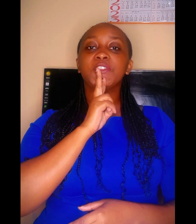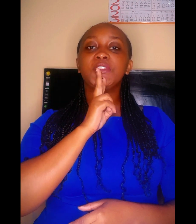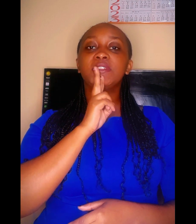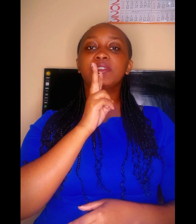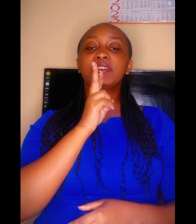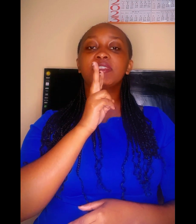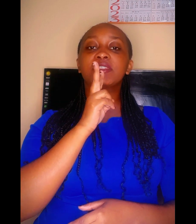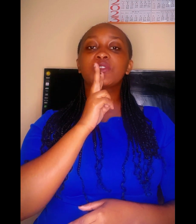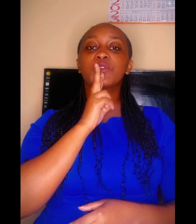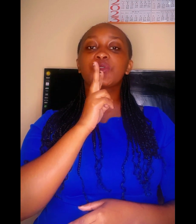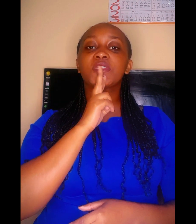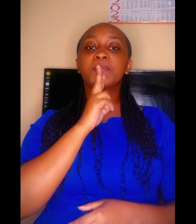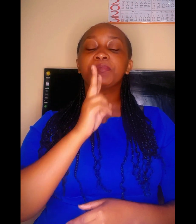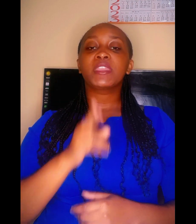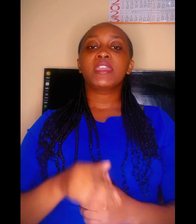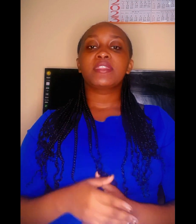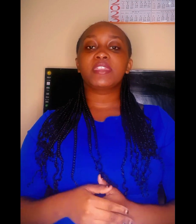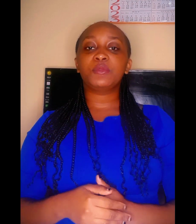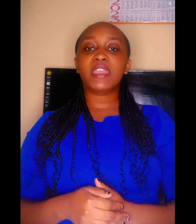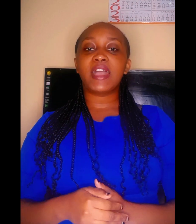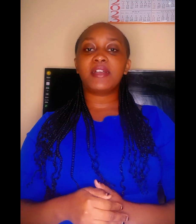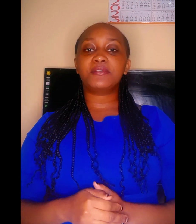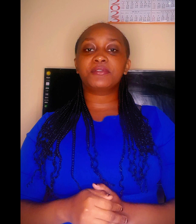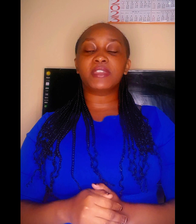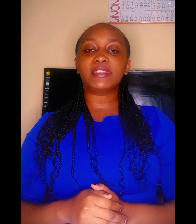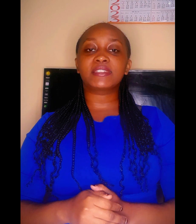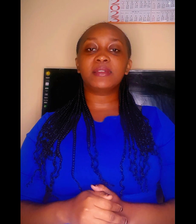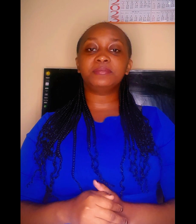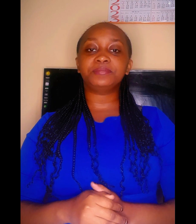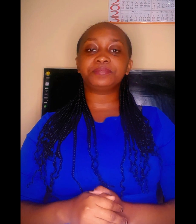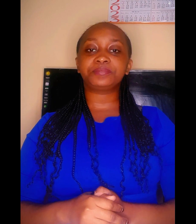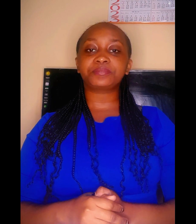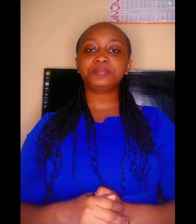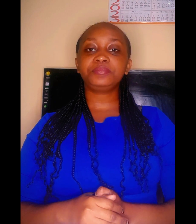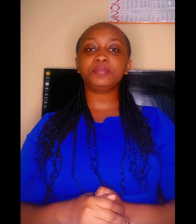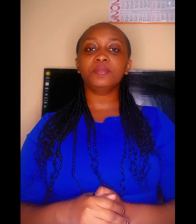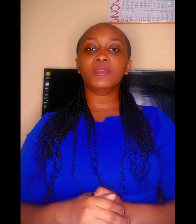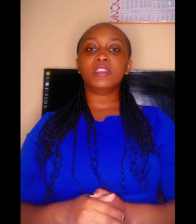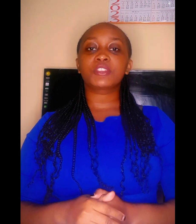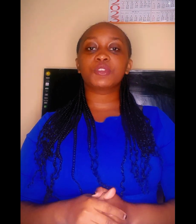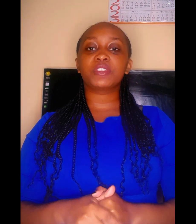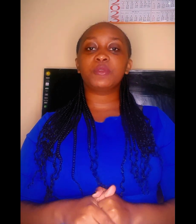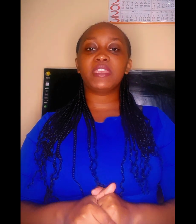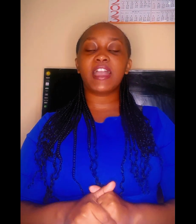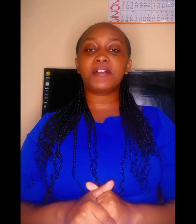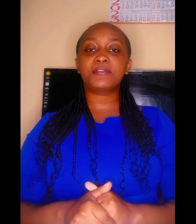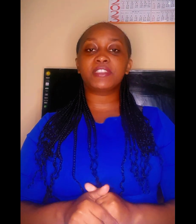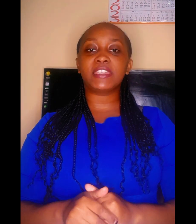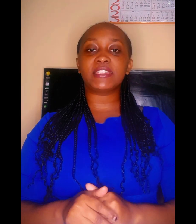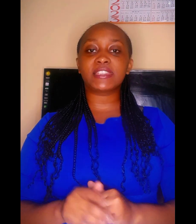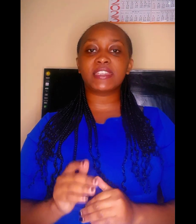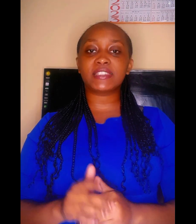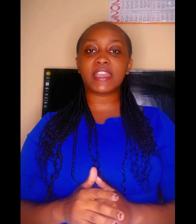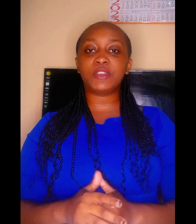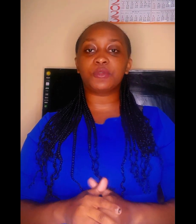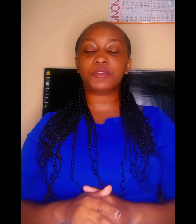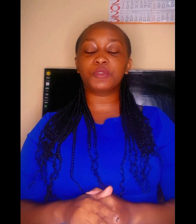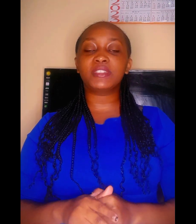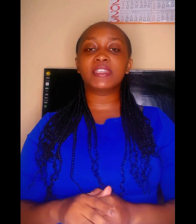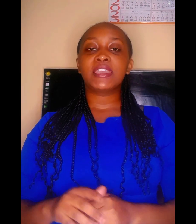chin, that is Ruth. Then we have Esther. Sorry, we have the second sign of Ruth,